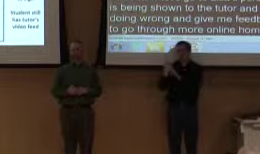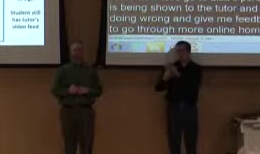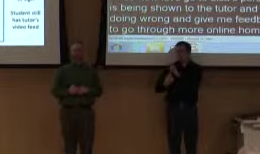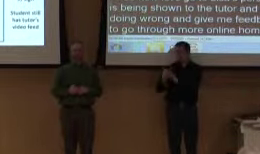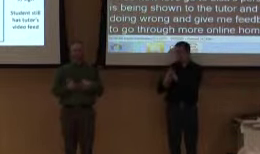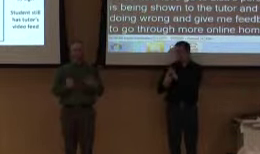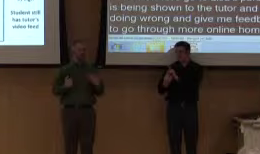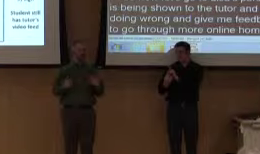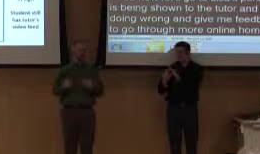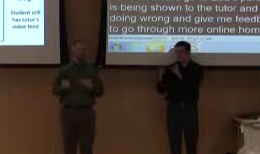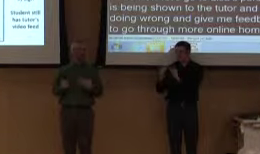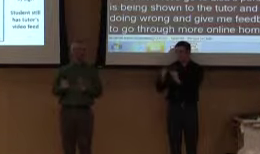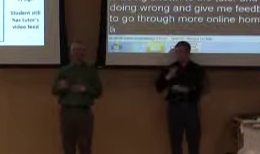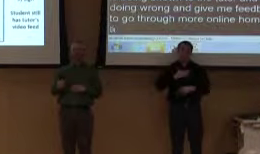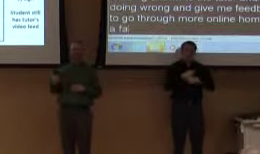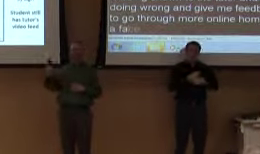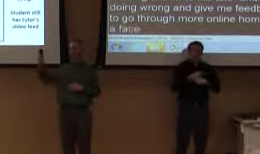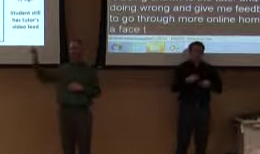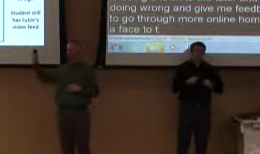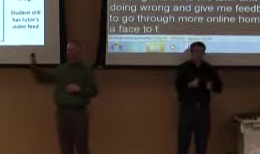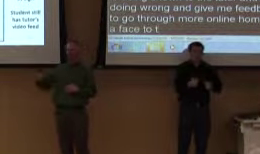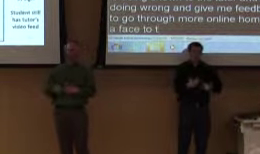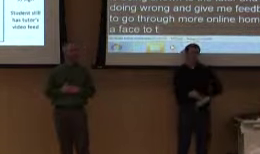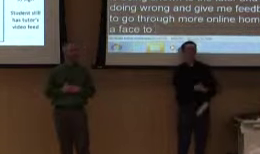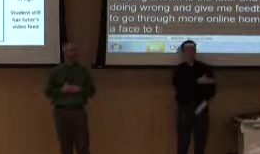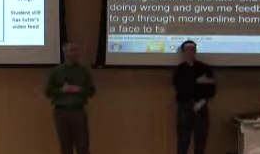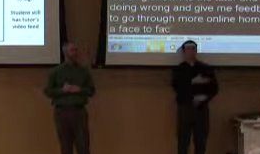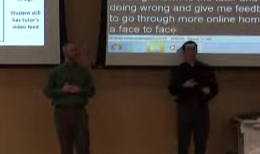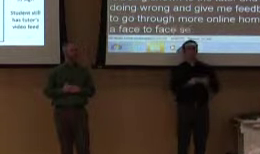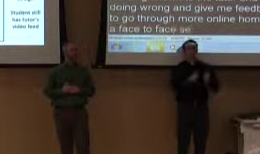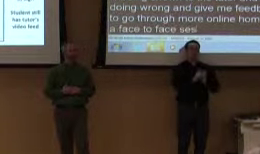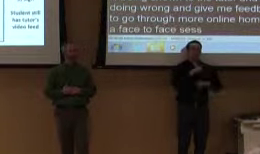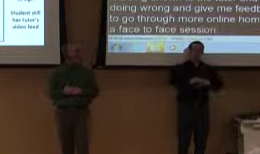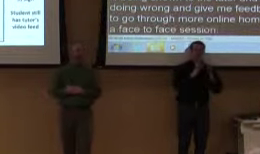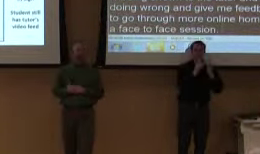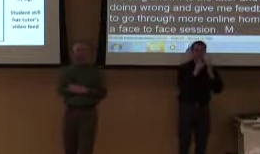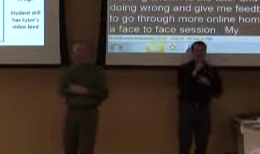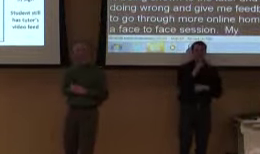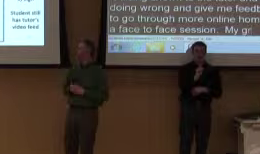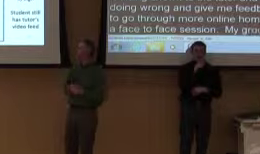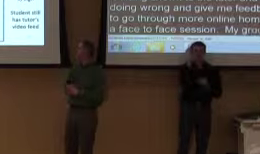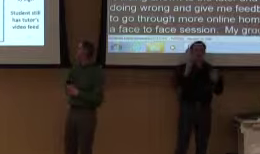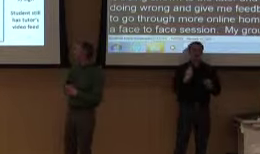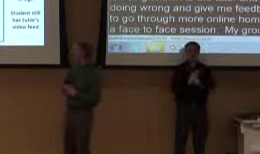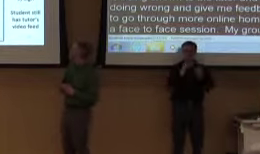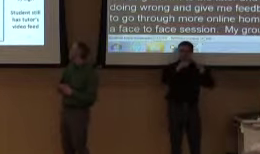session. So my productivity and efficiency actually accelerated in the online format for using this